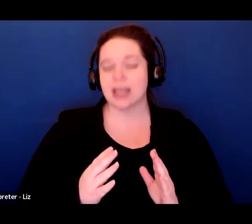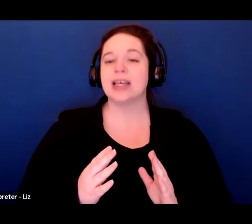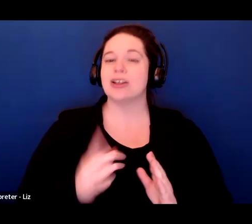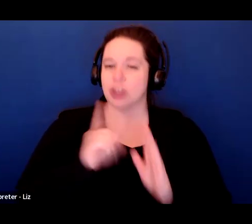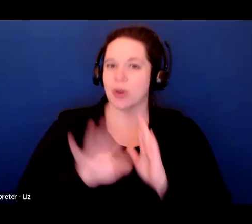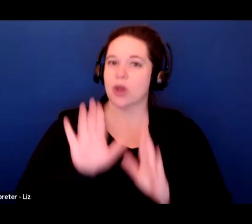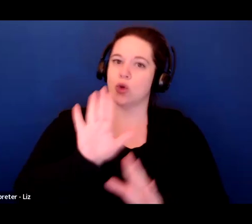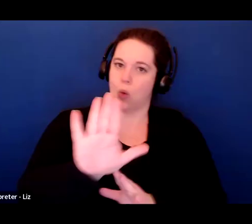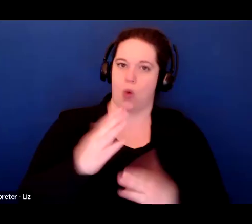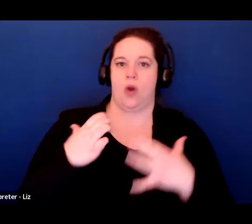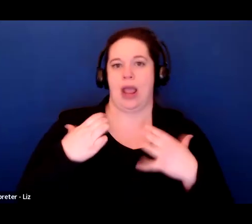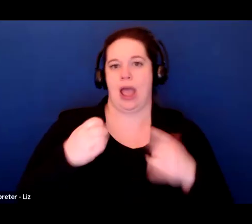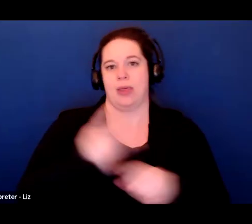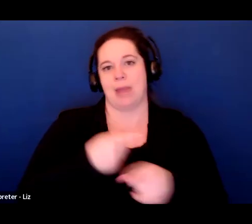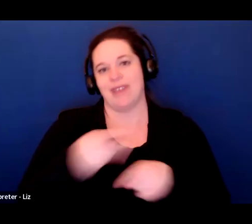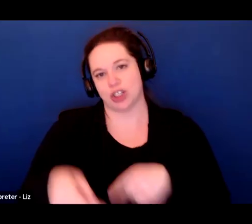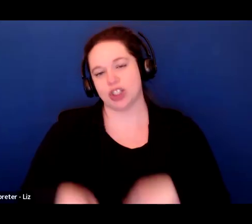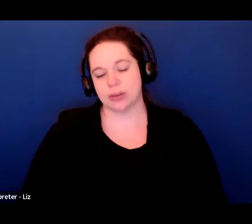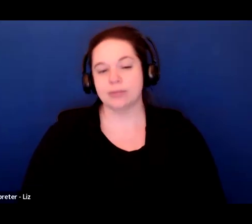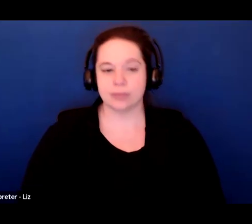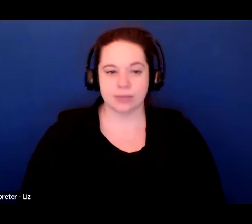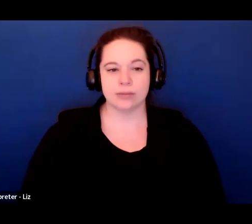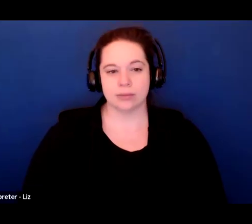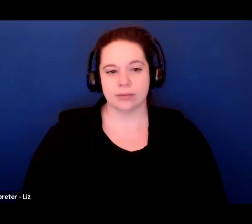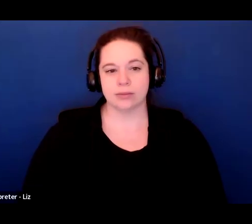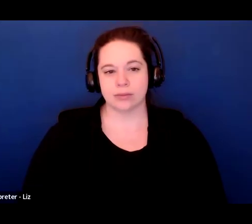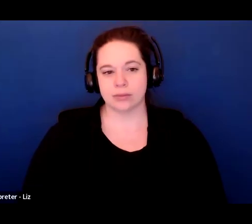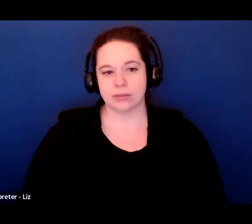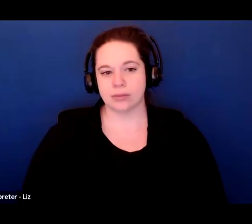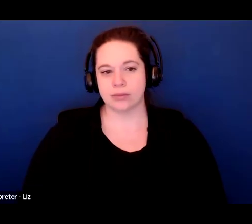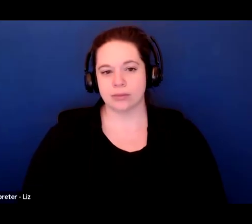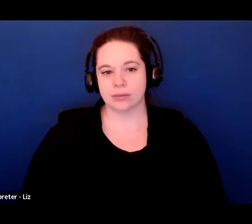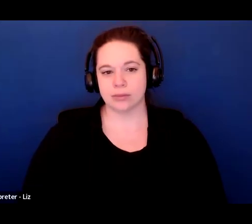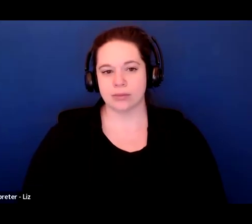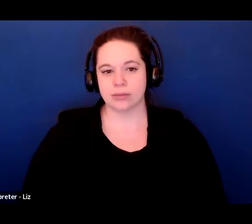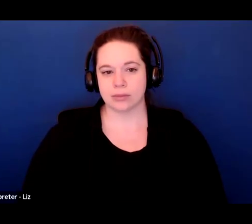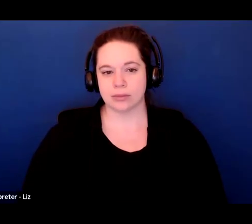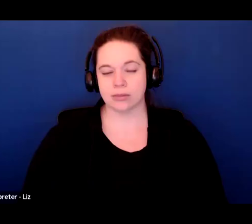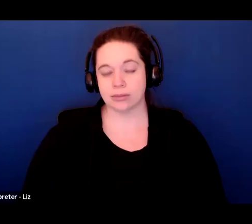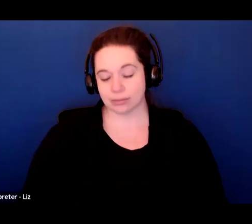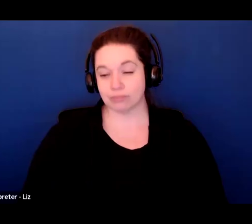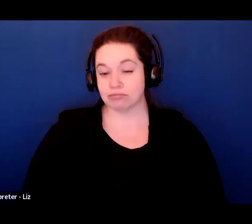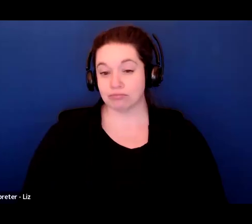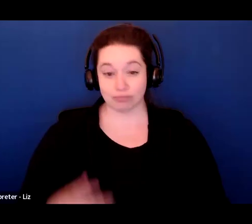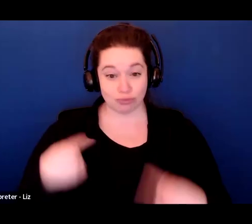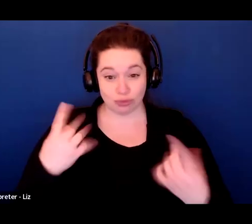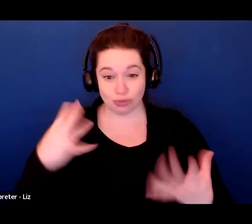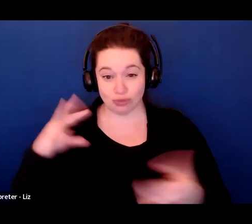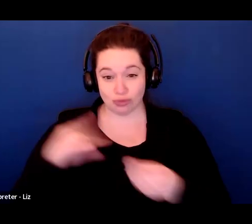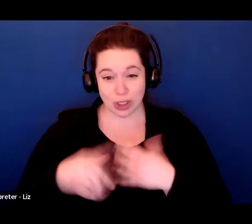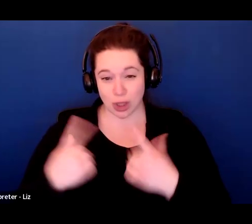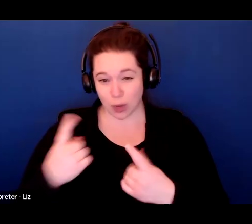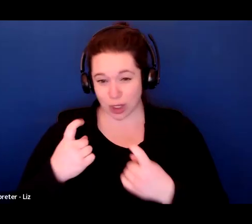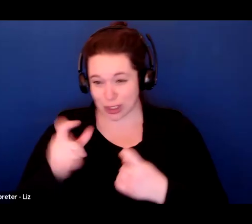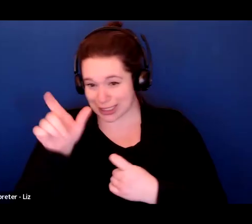healthcare professional. Um, so anyway, those are just some of the questions that are there now. If we get some more questions, then